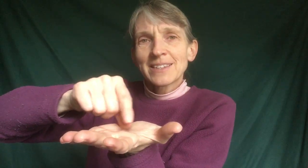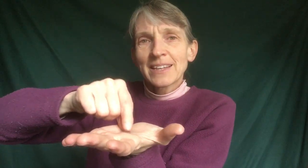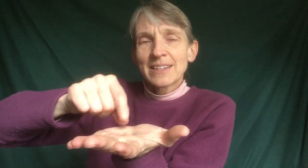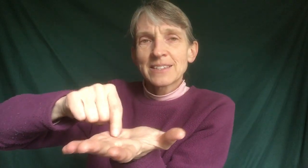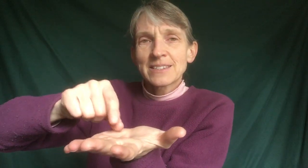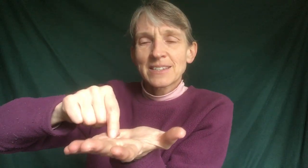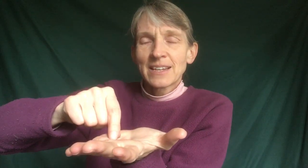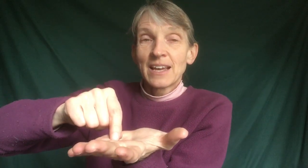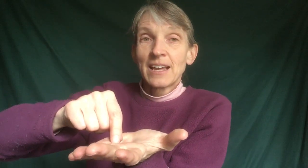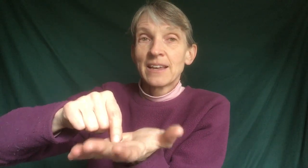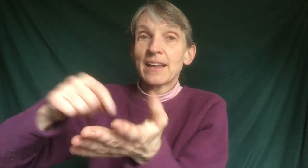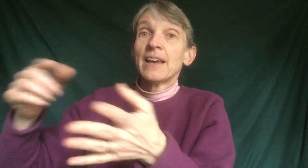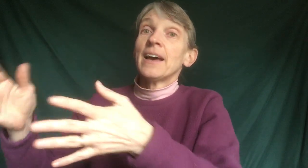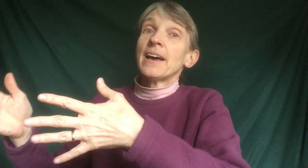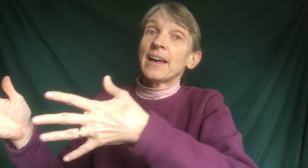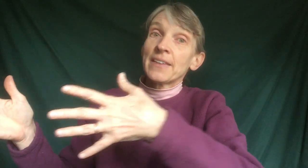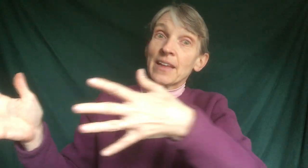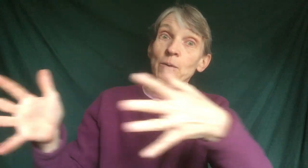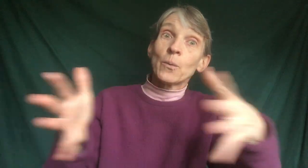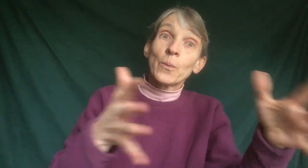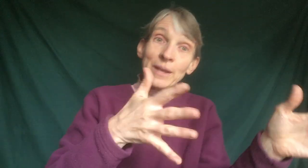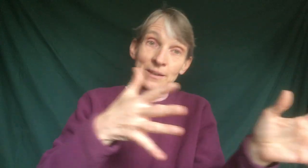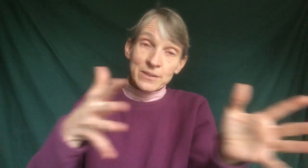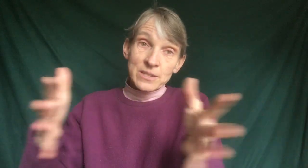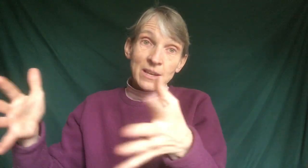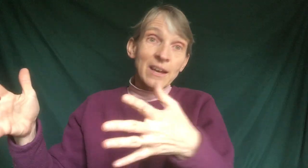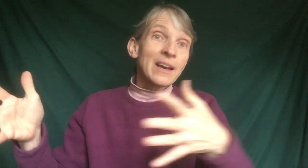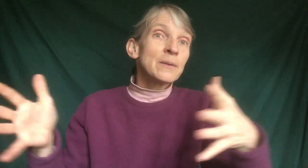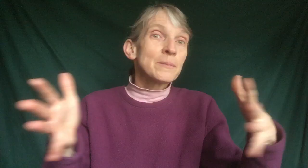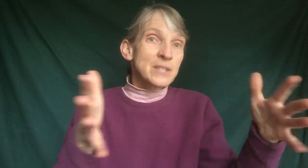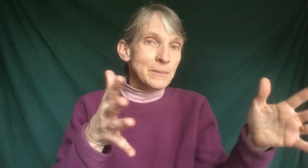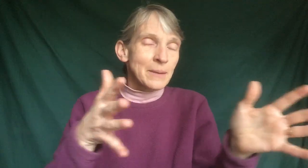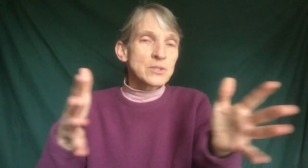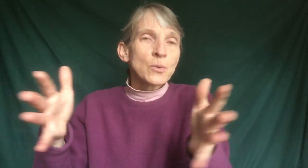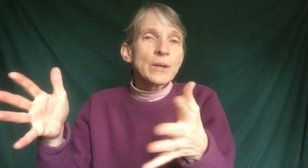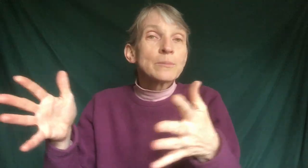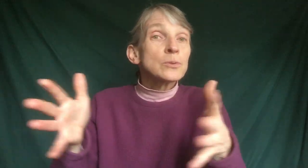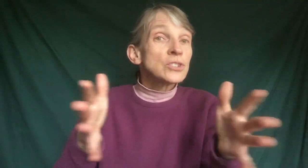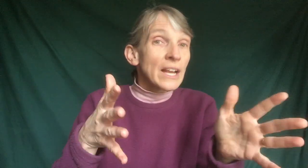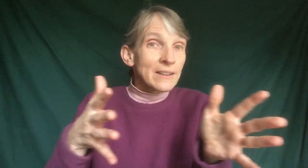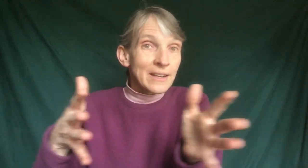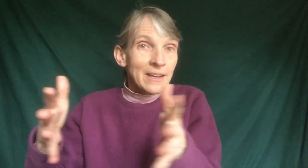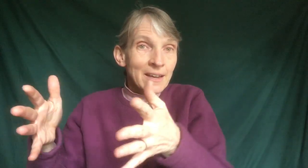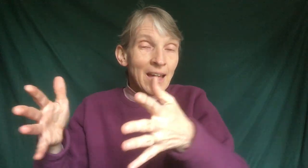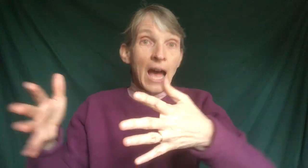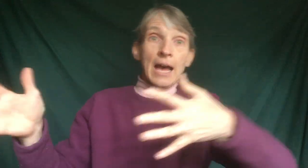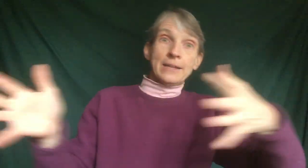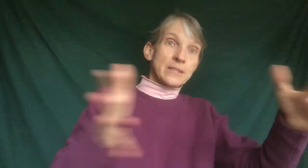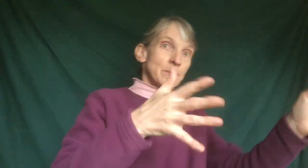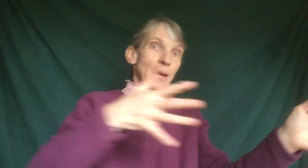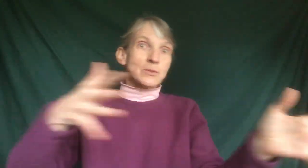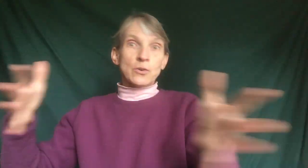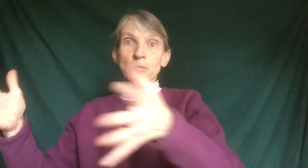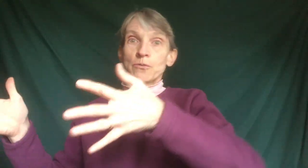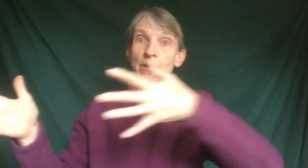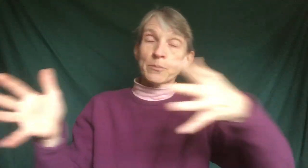like this. And then wind, and sometimes the wind blew gently, and sometimes it blew